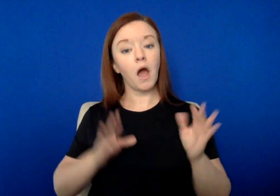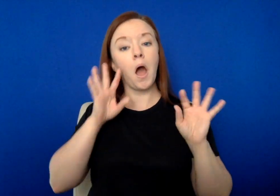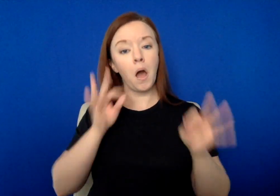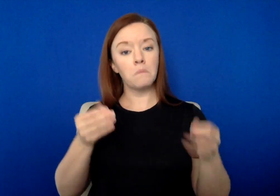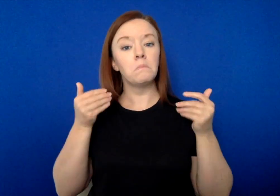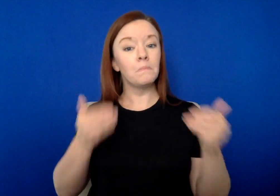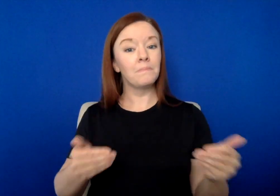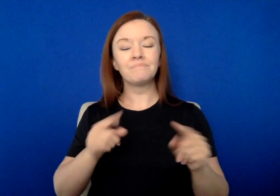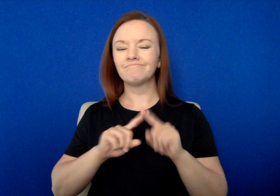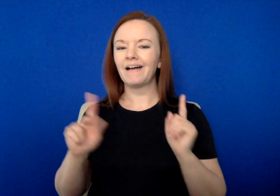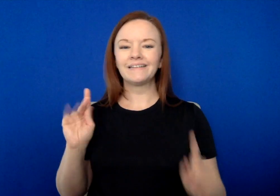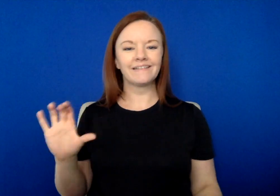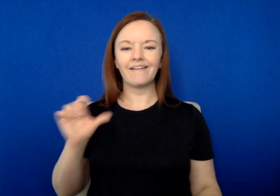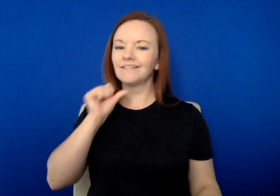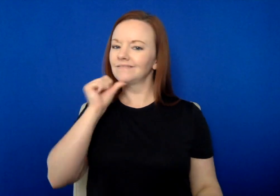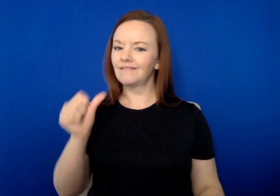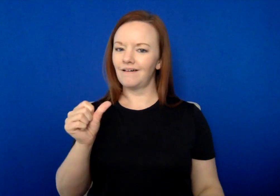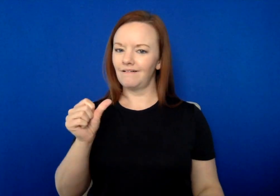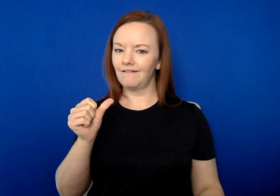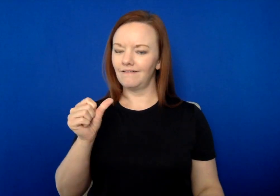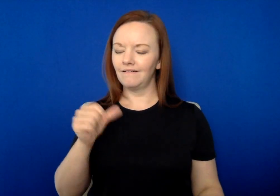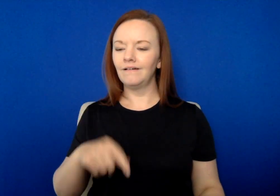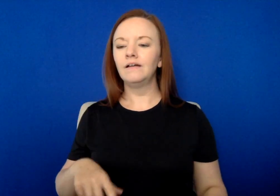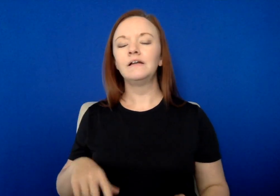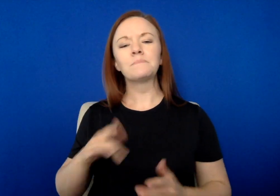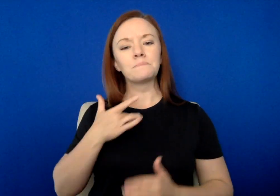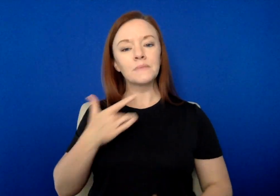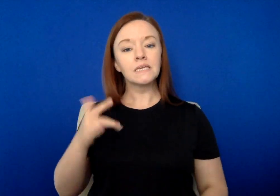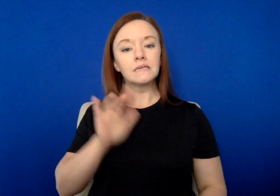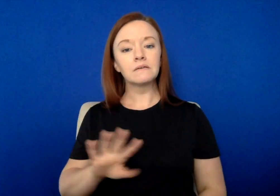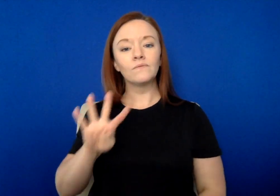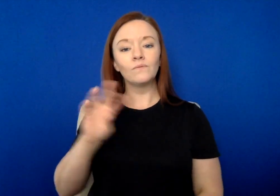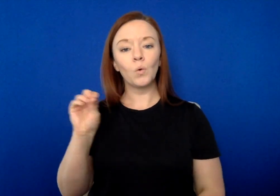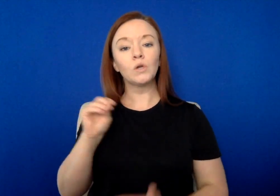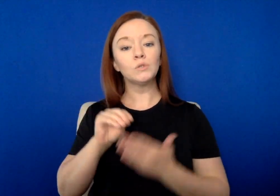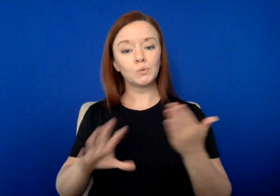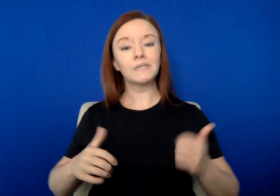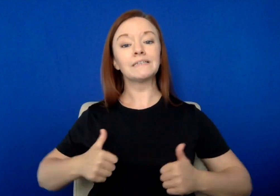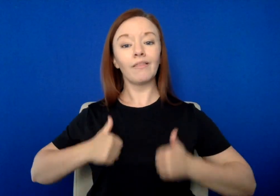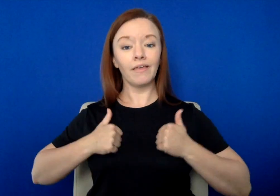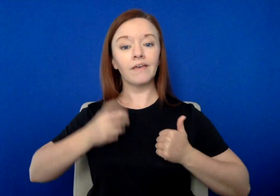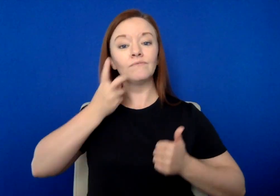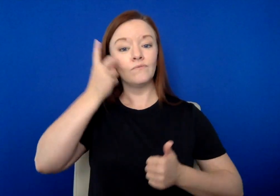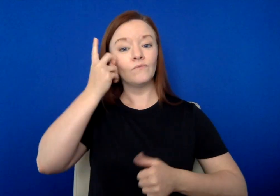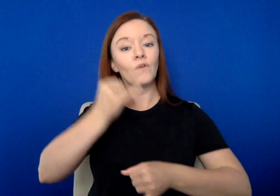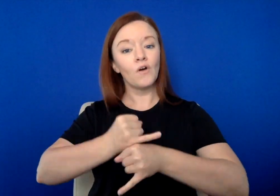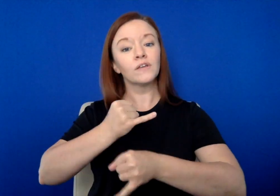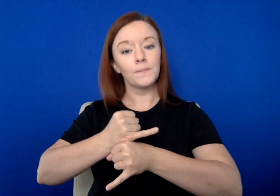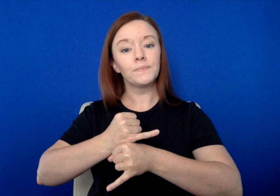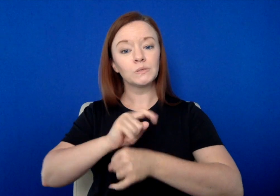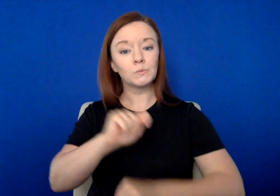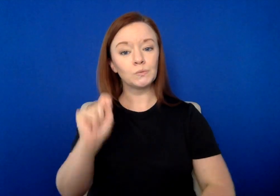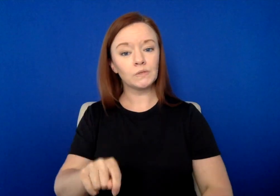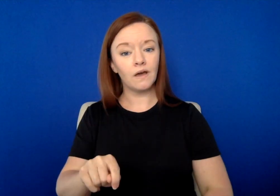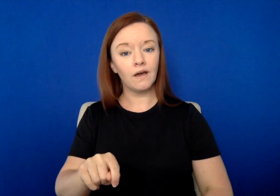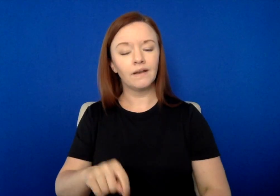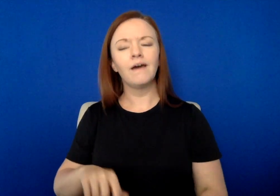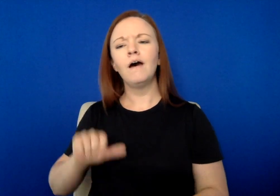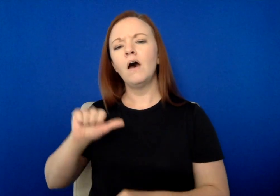Creasy. Not entirely, anyway. Usually, about 40 students actually live at her Tucson campus. Unlike other schools in the